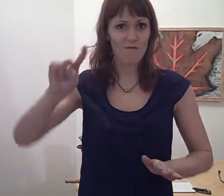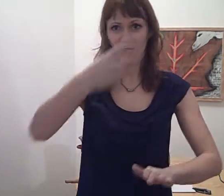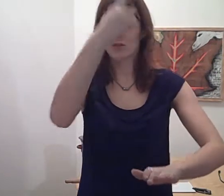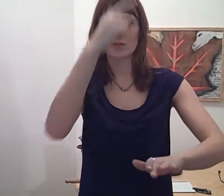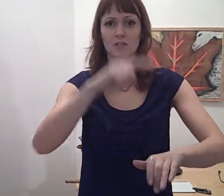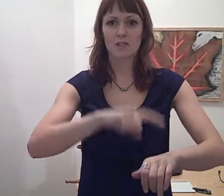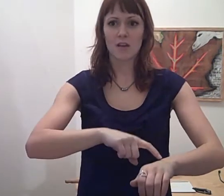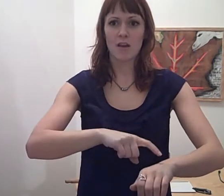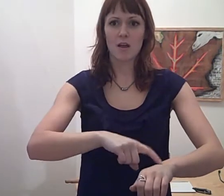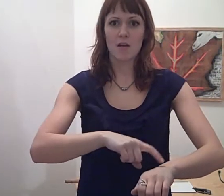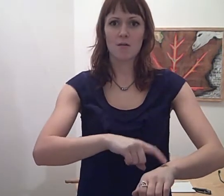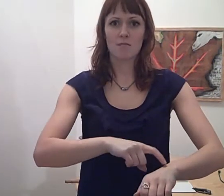transparency.